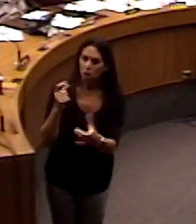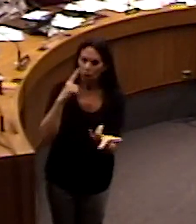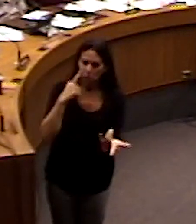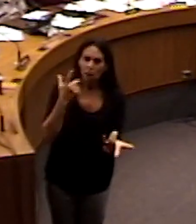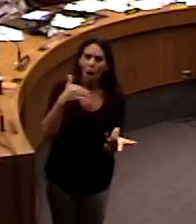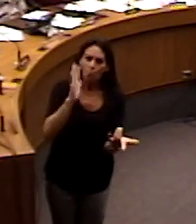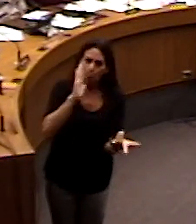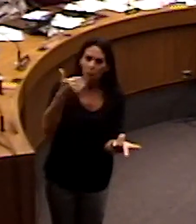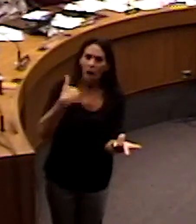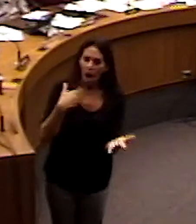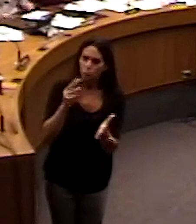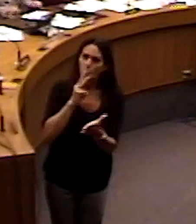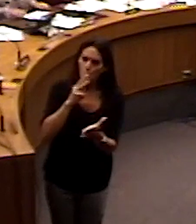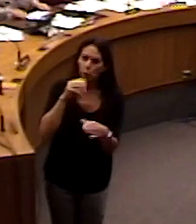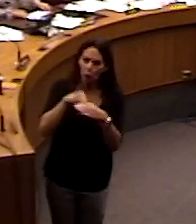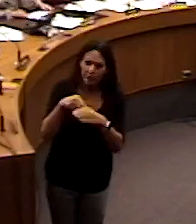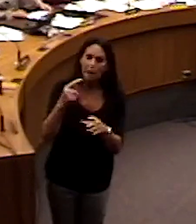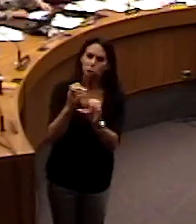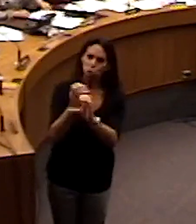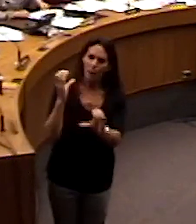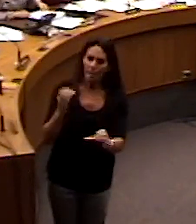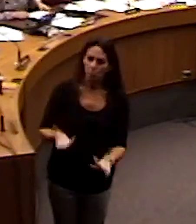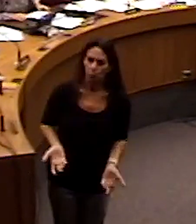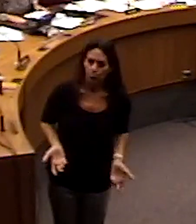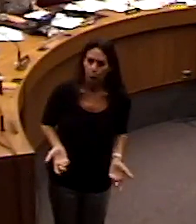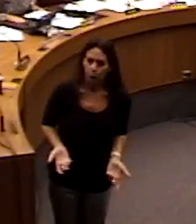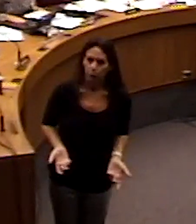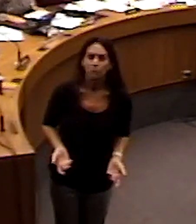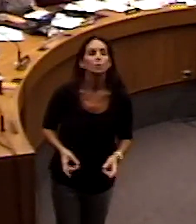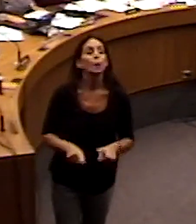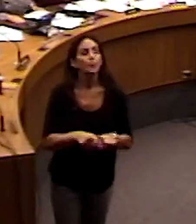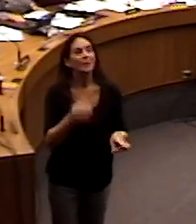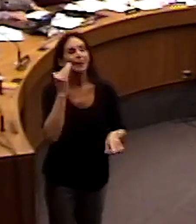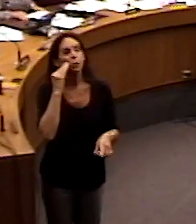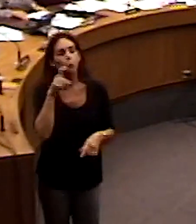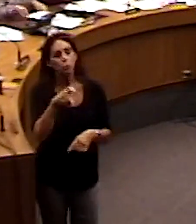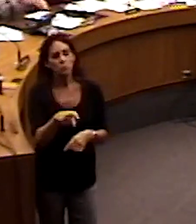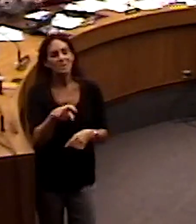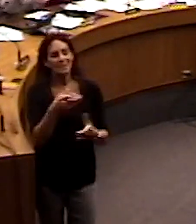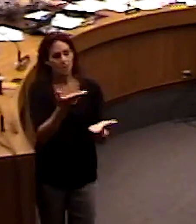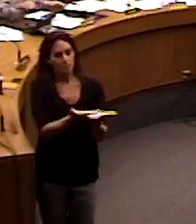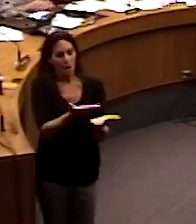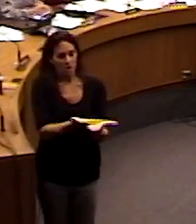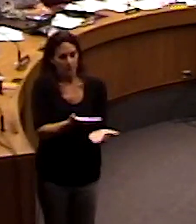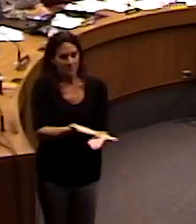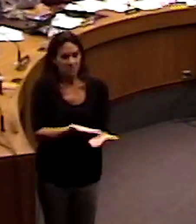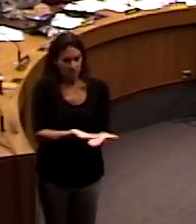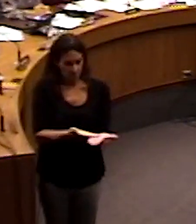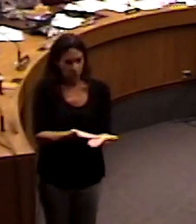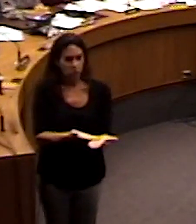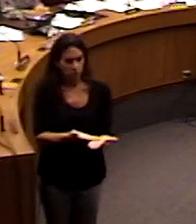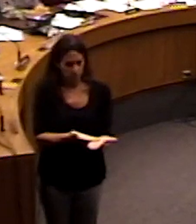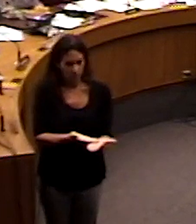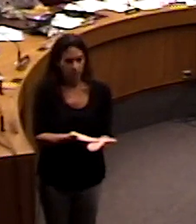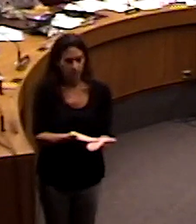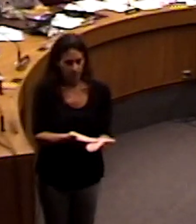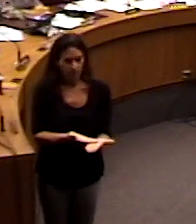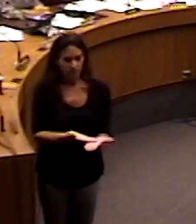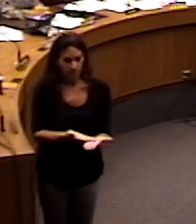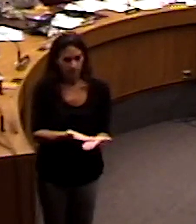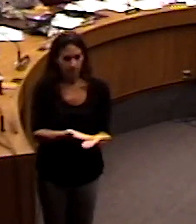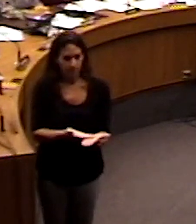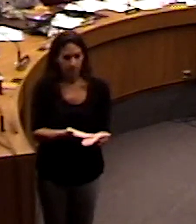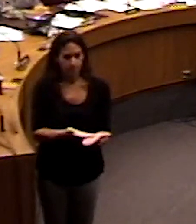incisions. You would. Yes, ma'am. But I know you have the documentation. I know members of the park have documentation of things that have gone